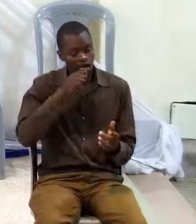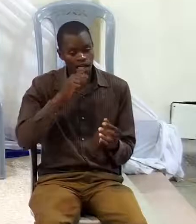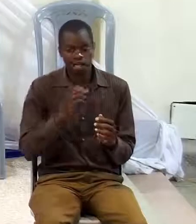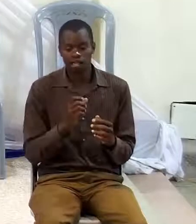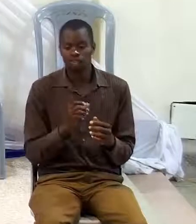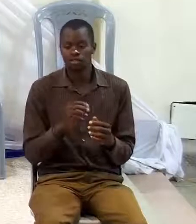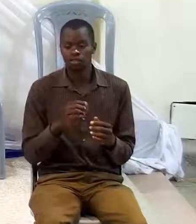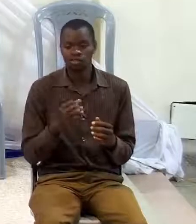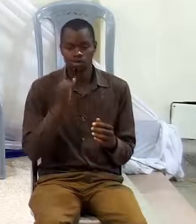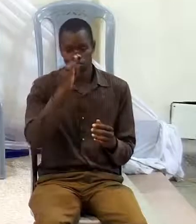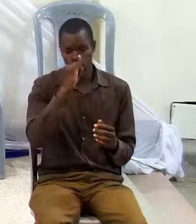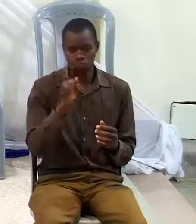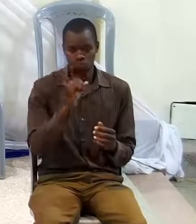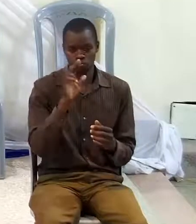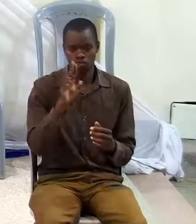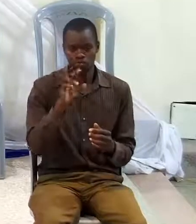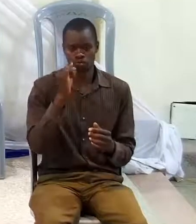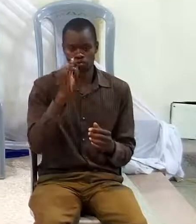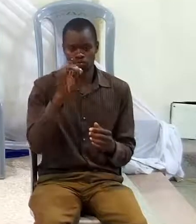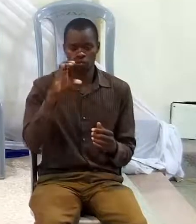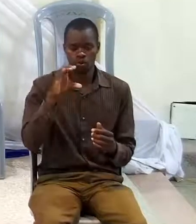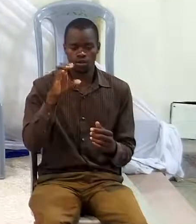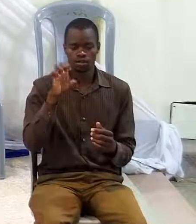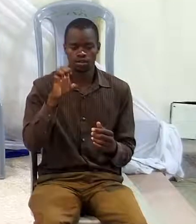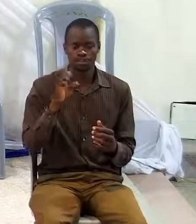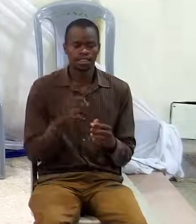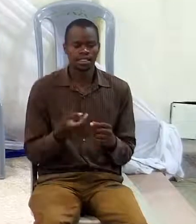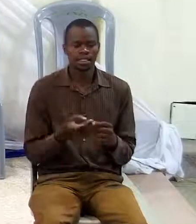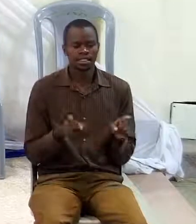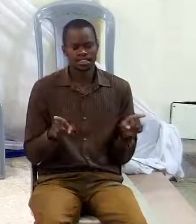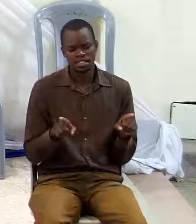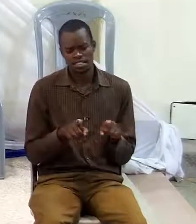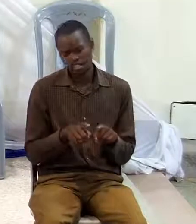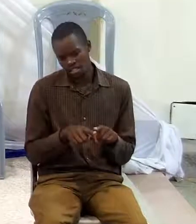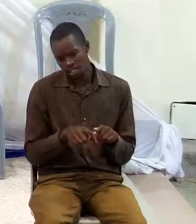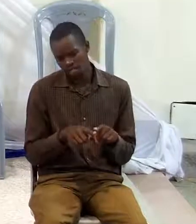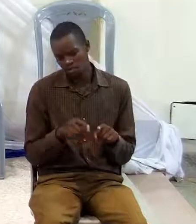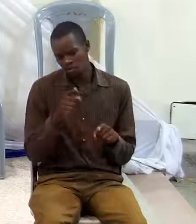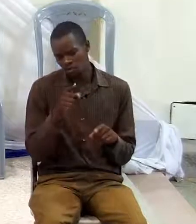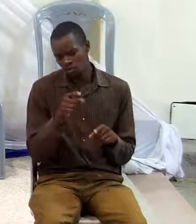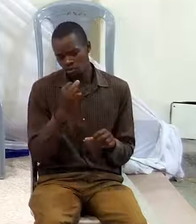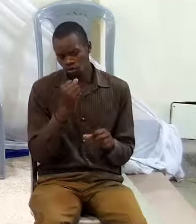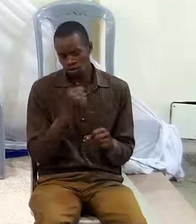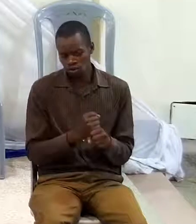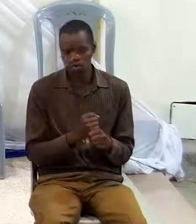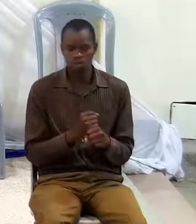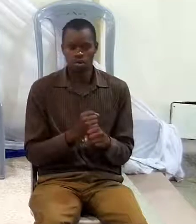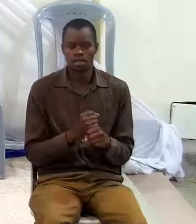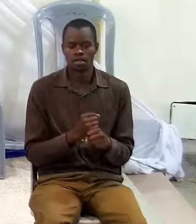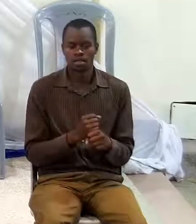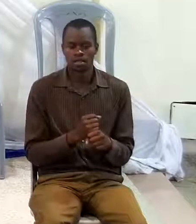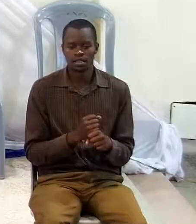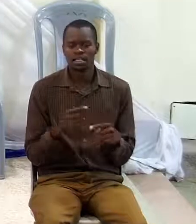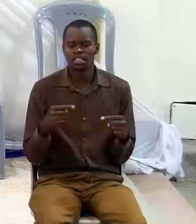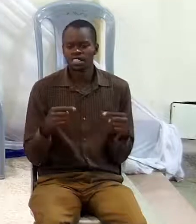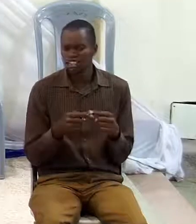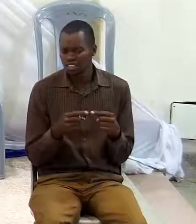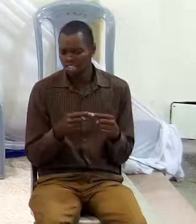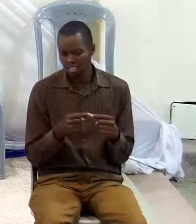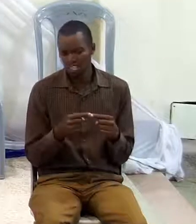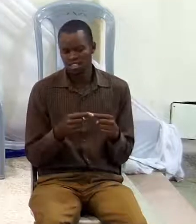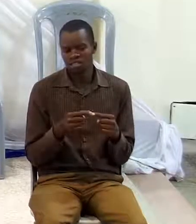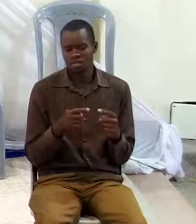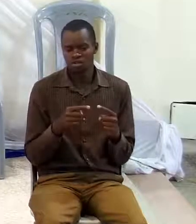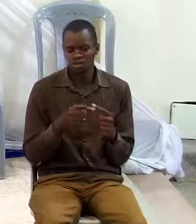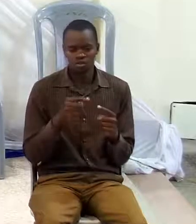still you are also doing more harm to yourself than if you just ate haphazardly, or if you just